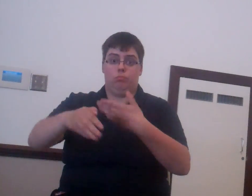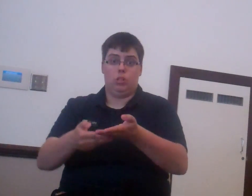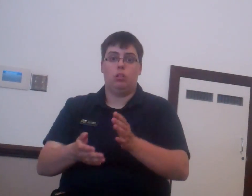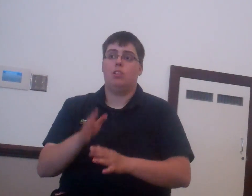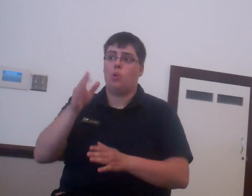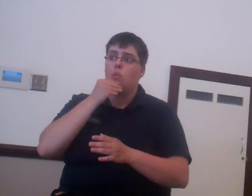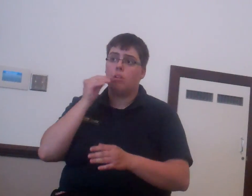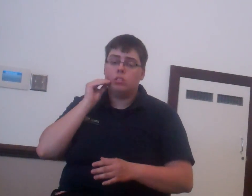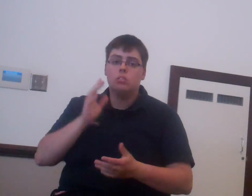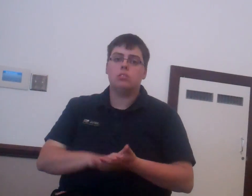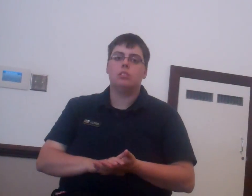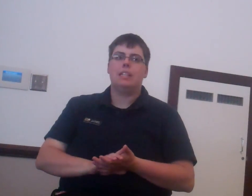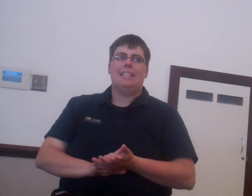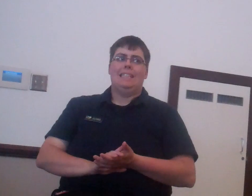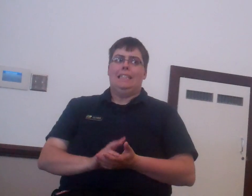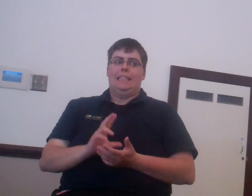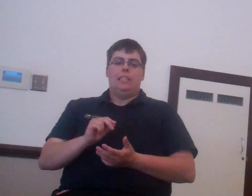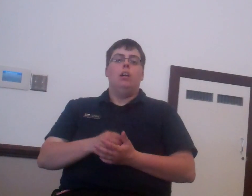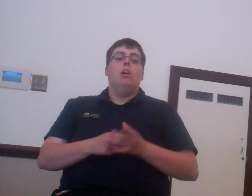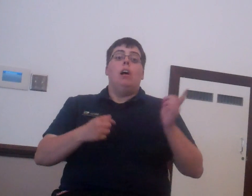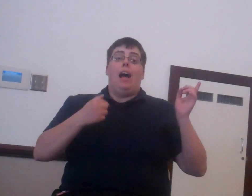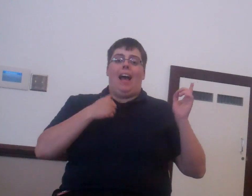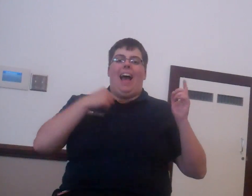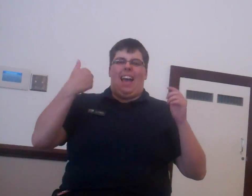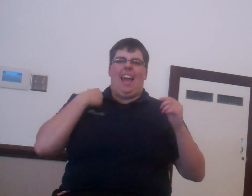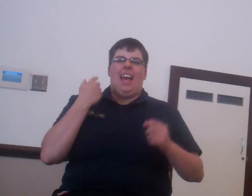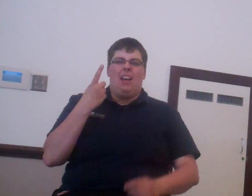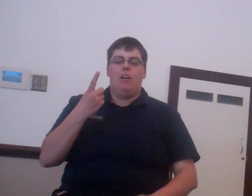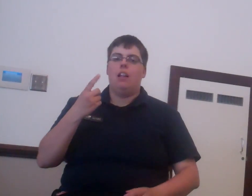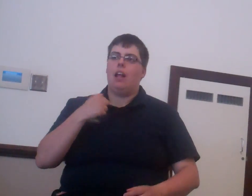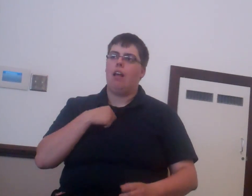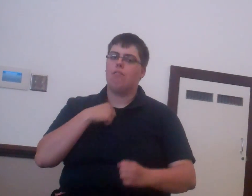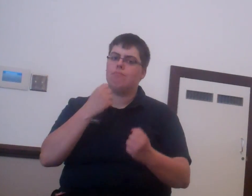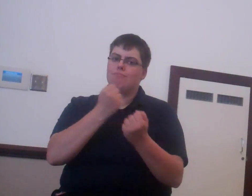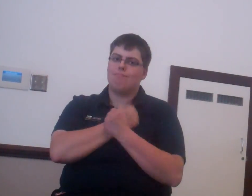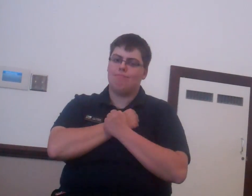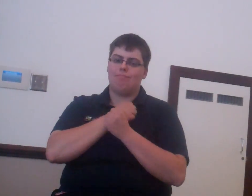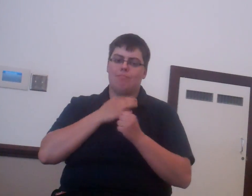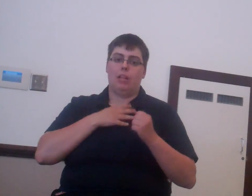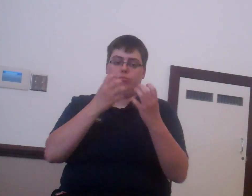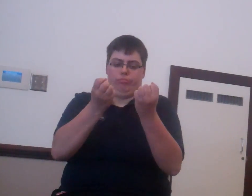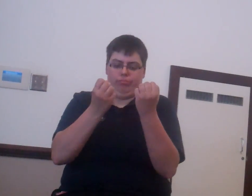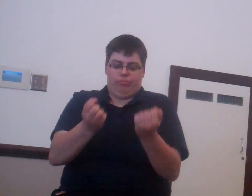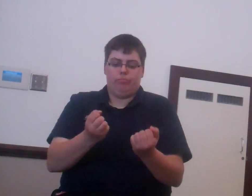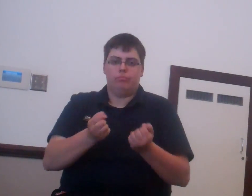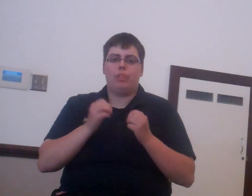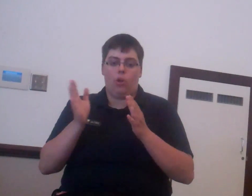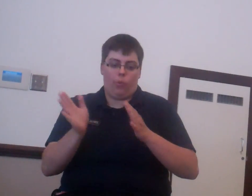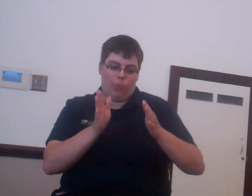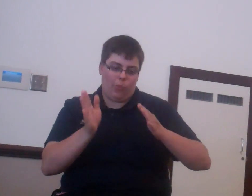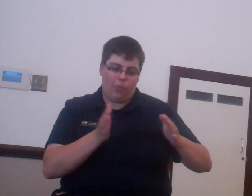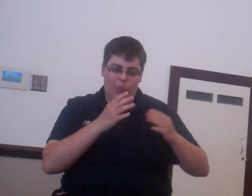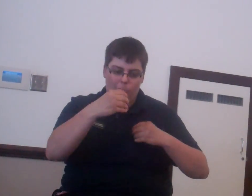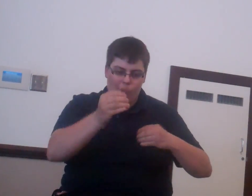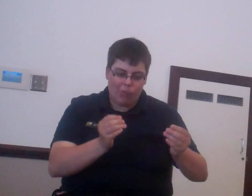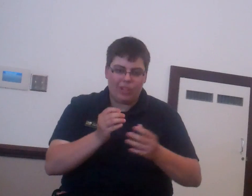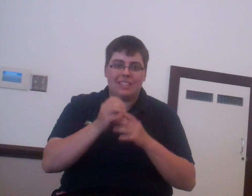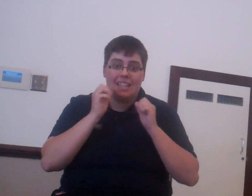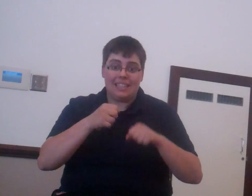have a folding board in my house, and I love it. My drawers are very organized. Work at the Gap, and keep that with you. All